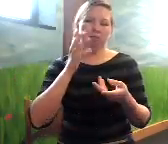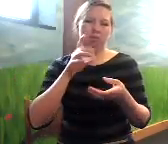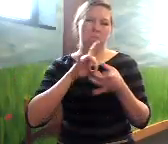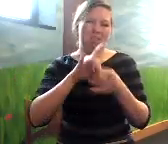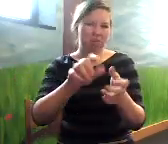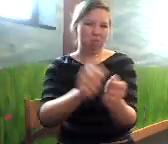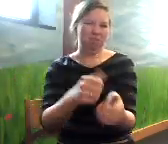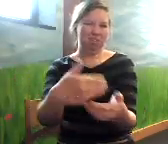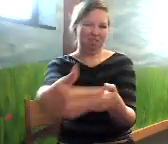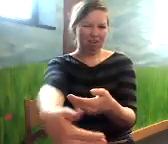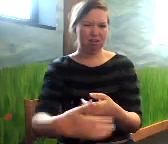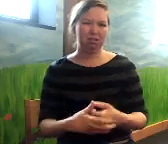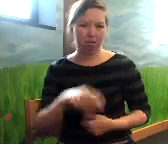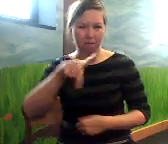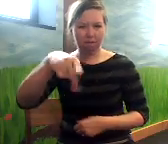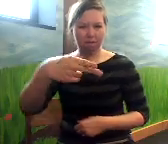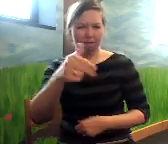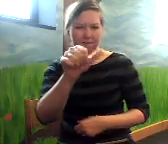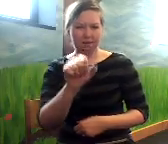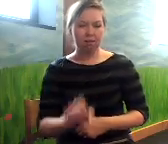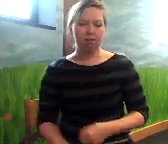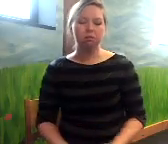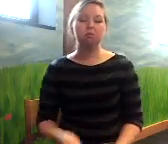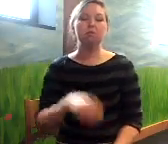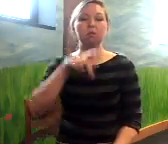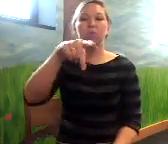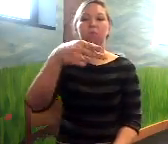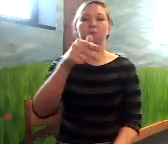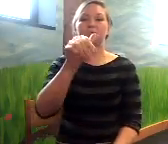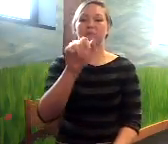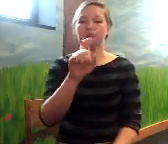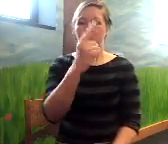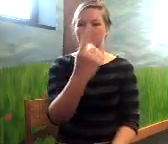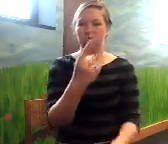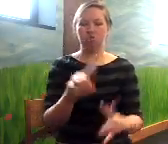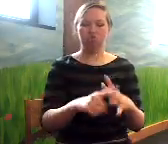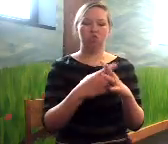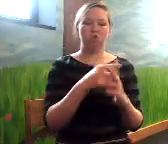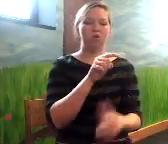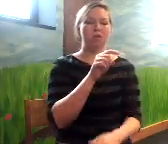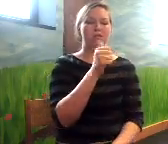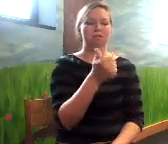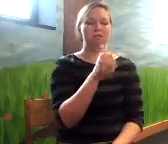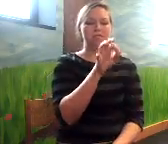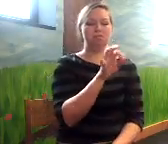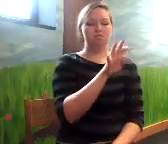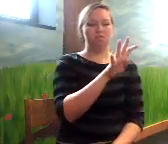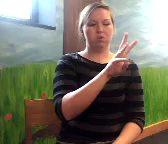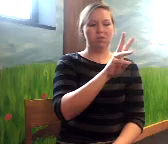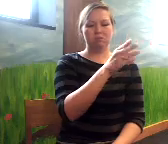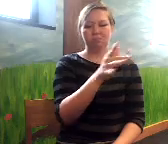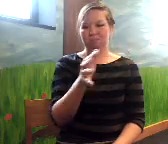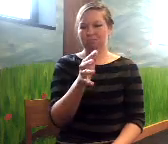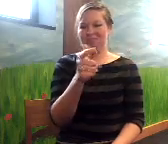French occupation or reoccupation of Vietnam. We learned from our lecture on World War II